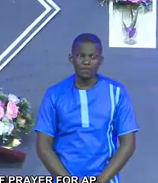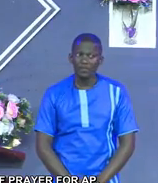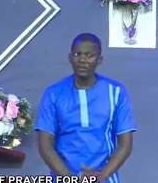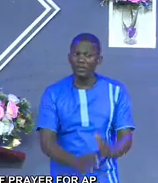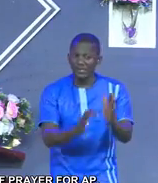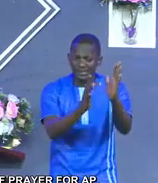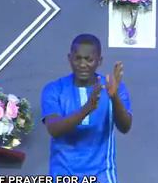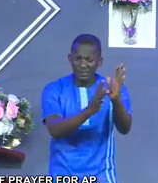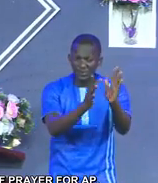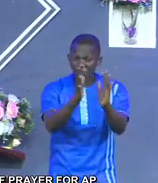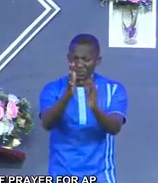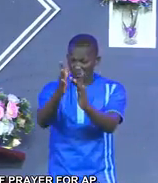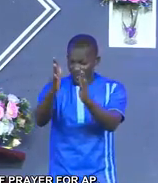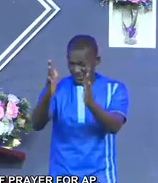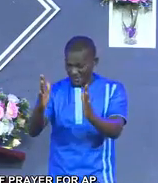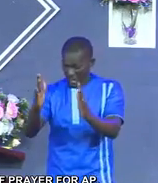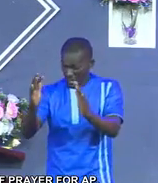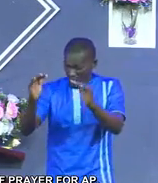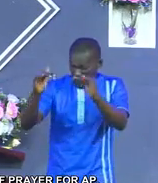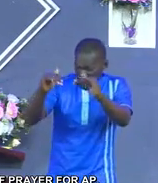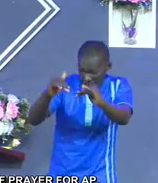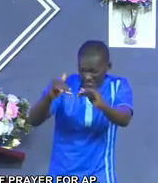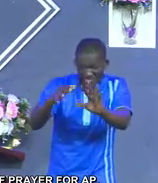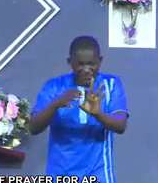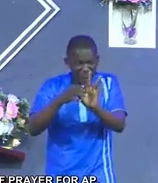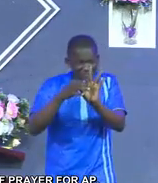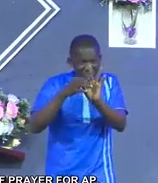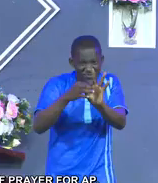abakristaayo nga bakuŋŋaanye nga bali wamu